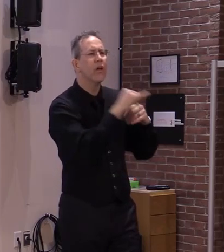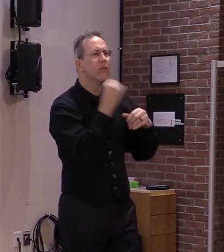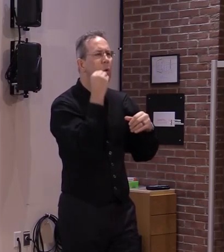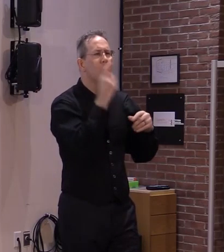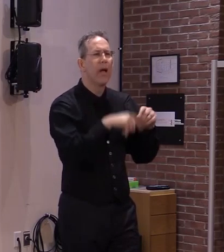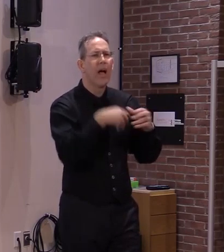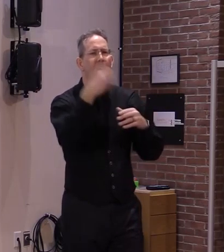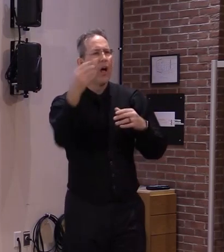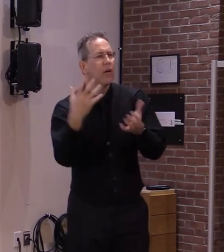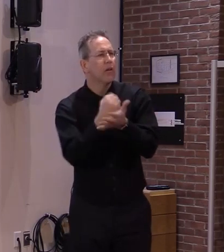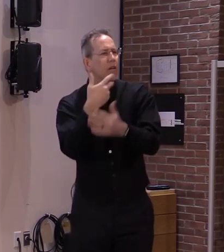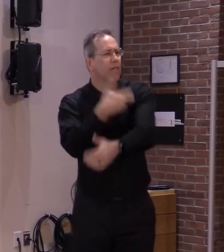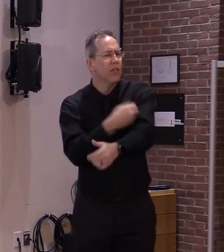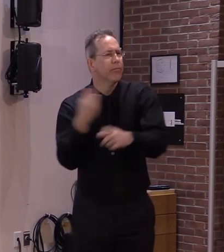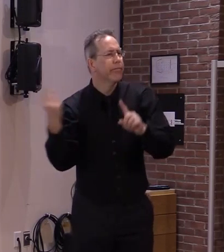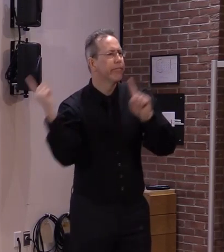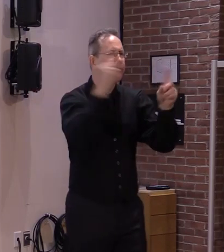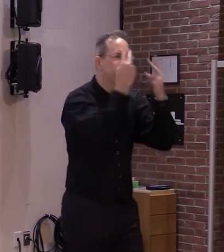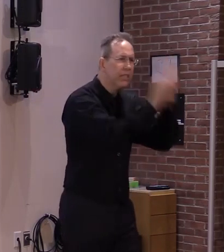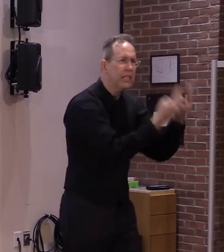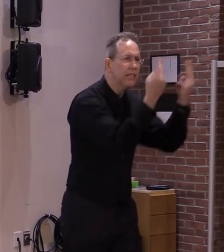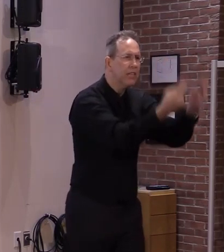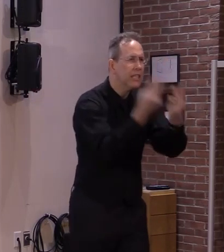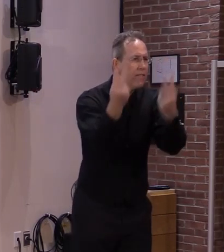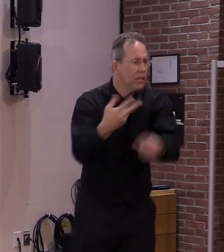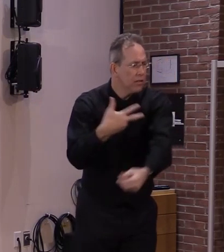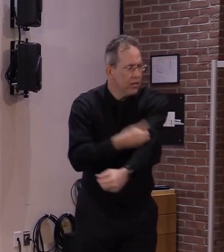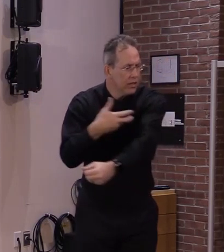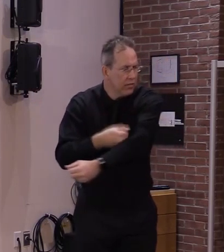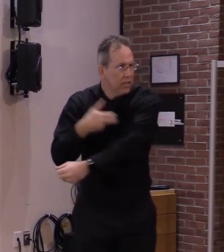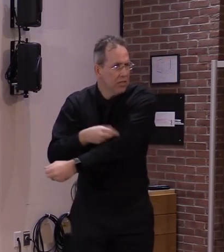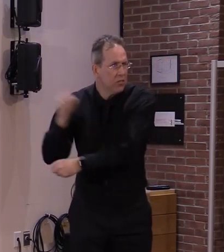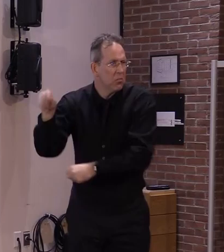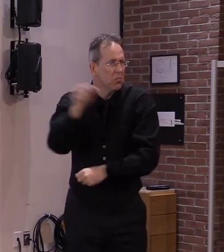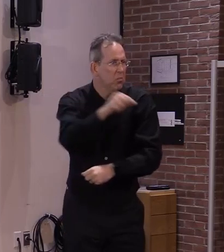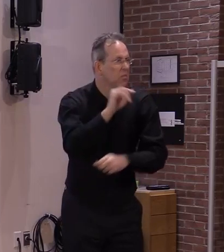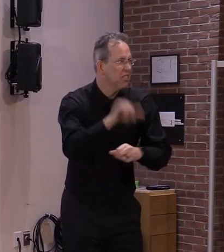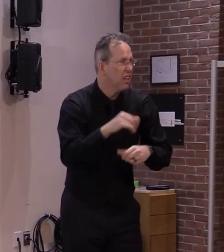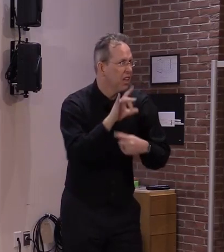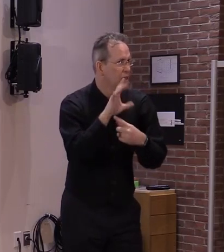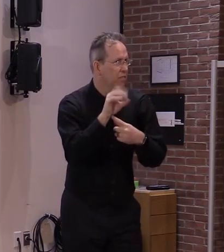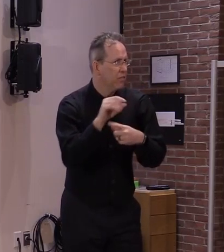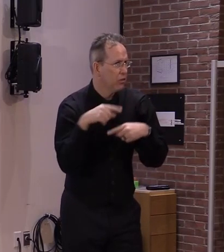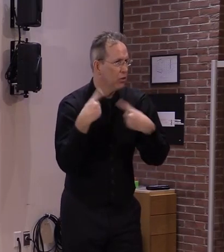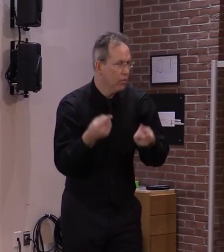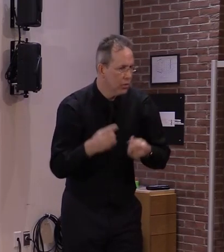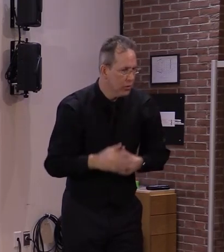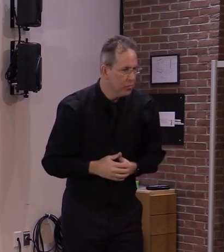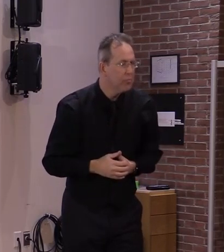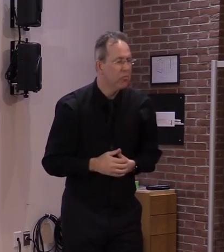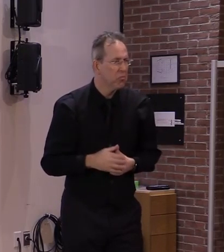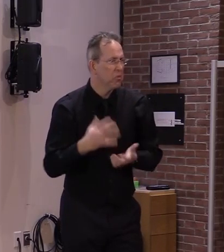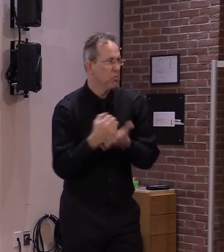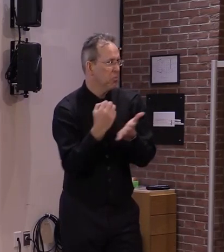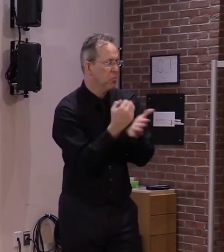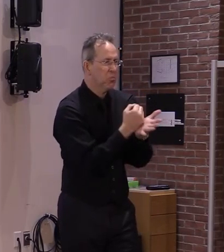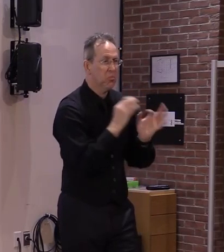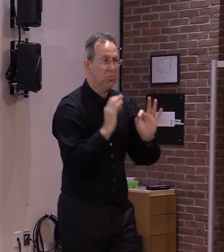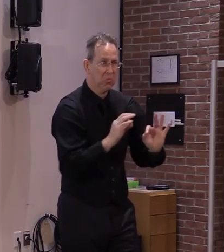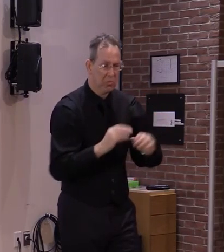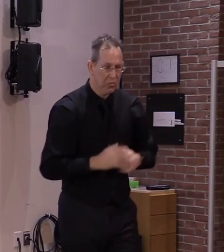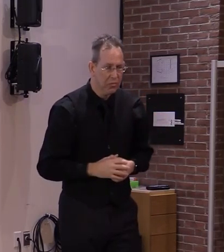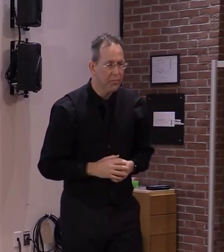vaccine. We are now beginning to identify homebound Vermonters that are not easily identified through home health